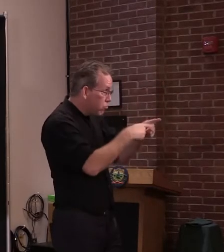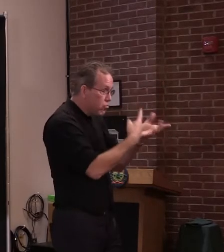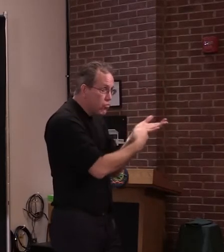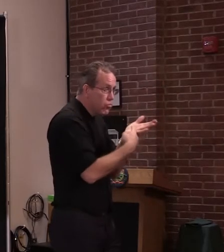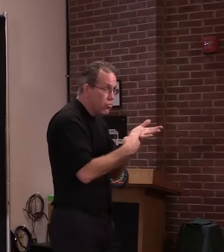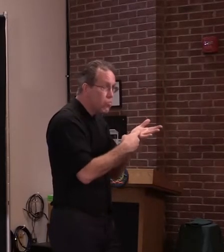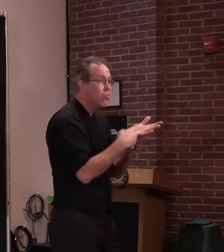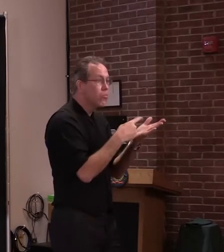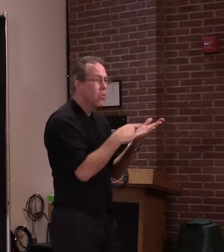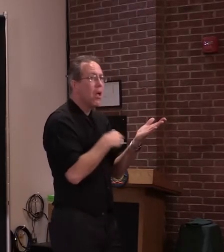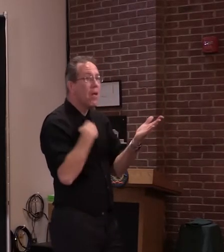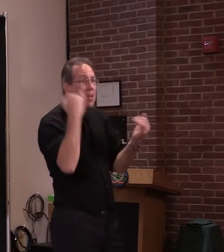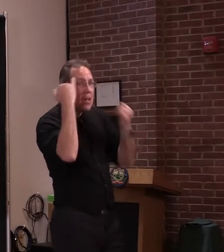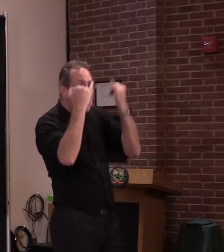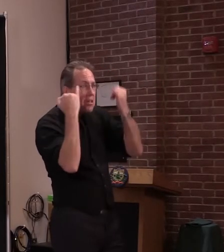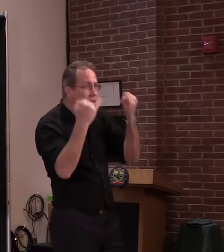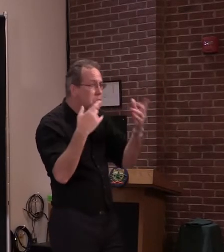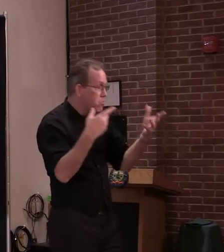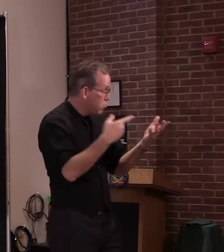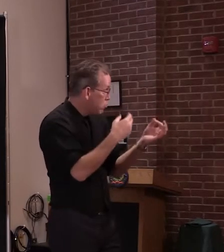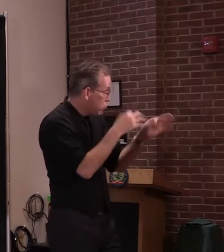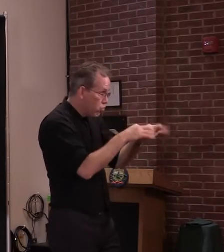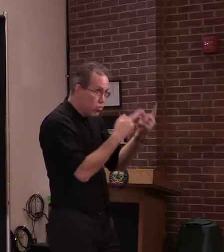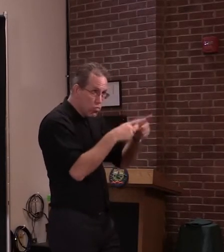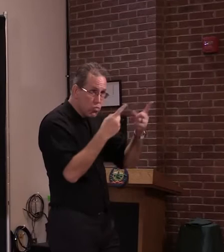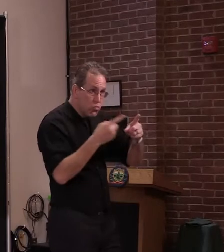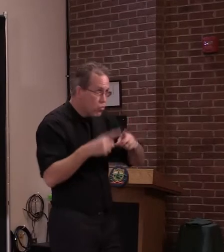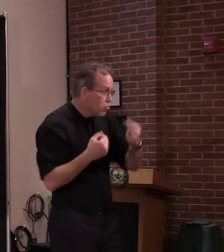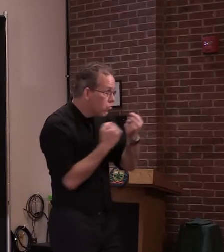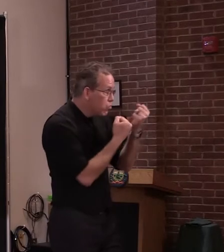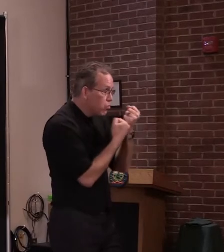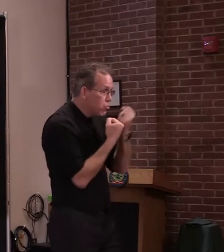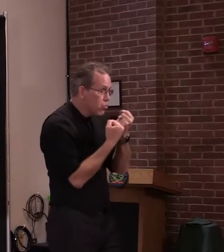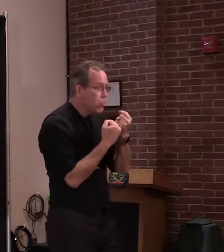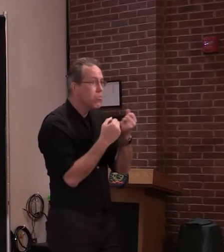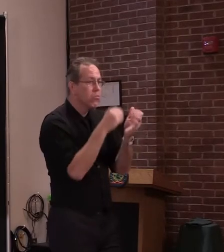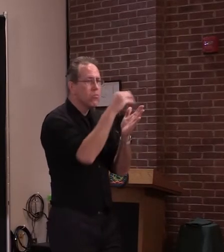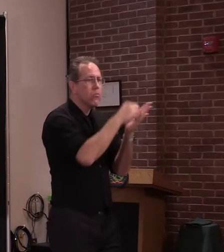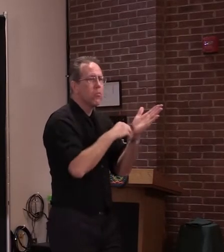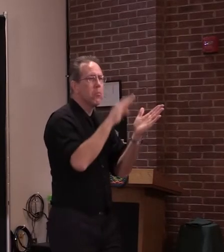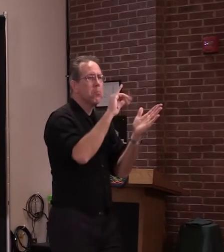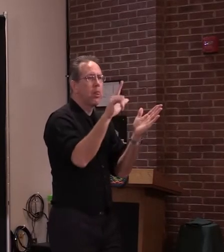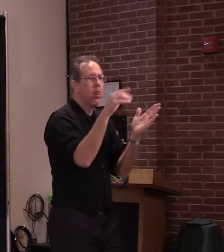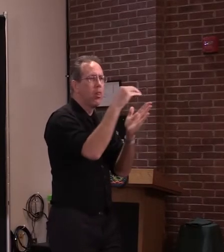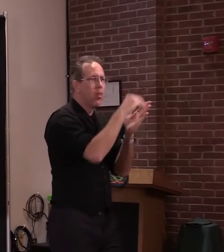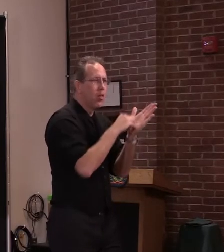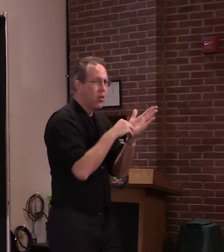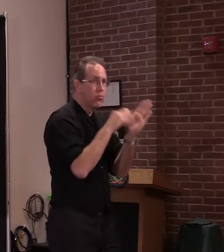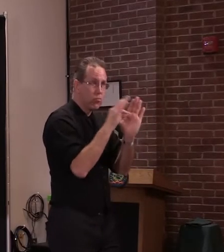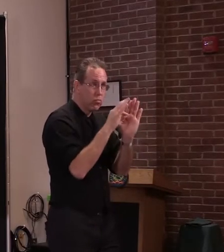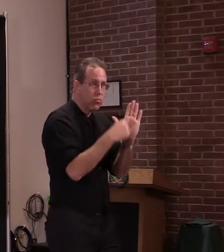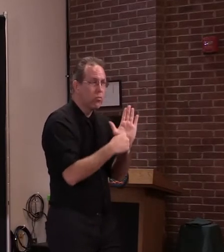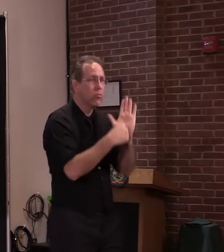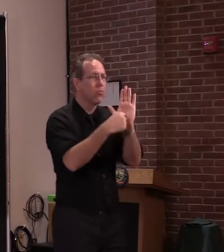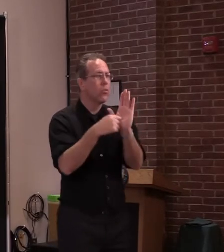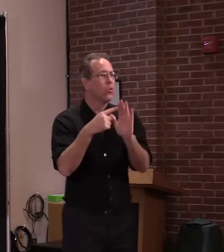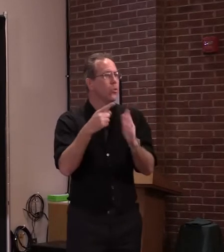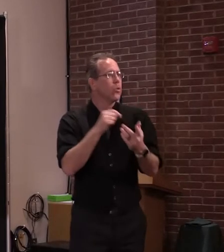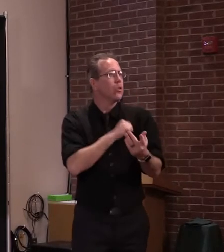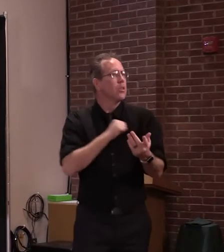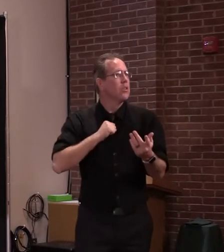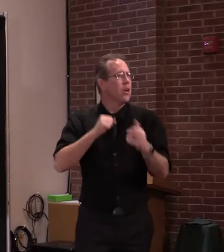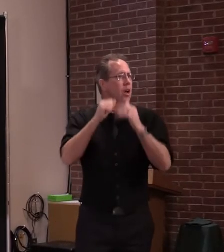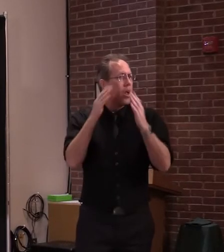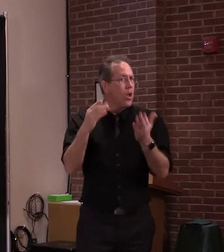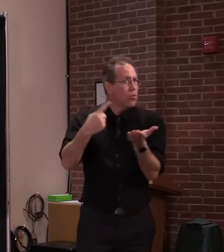maybe agreed to, but now it has to be put in bill form and then go through the committee process, through the Senate, through the House, and